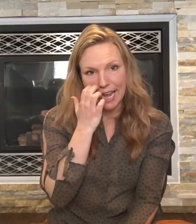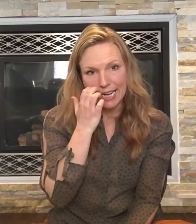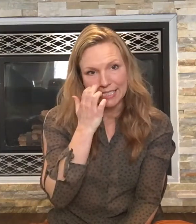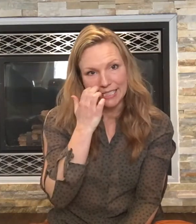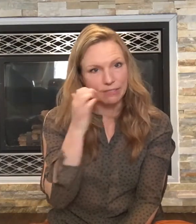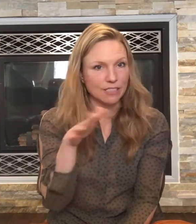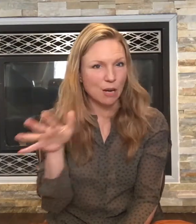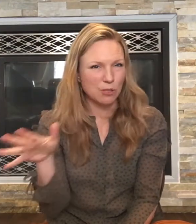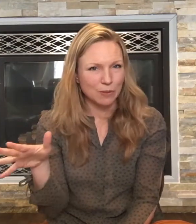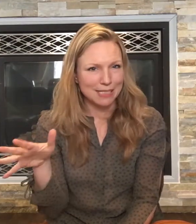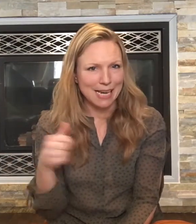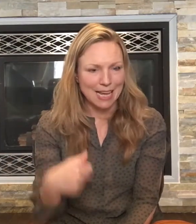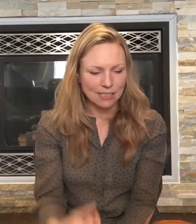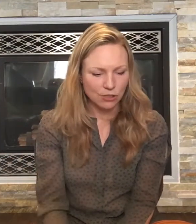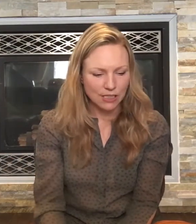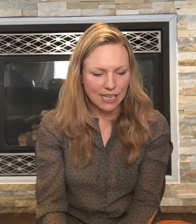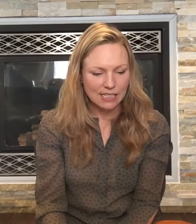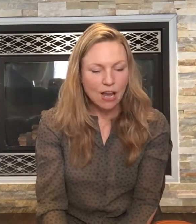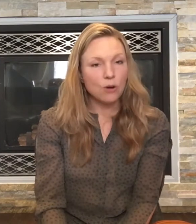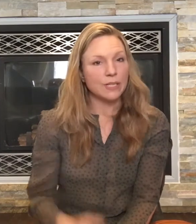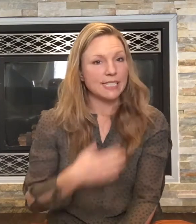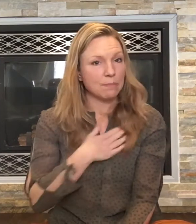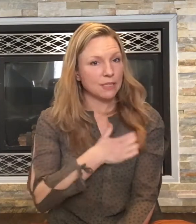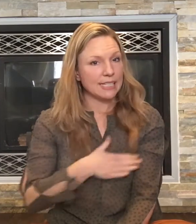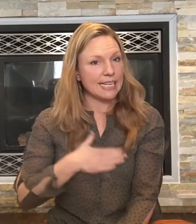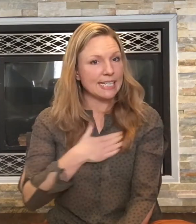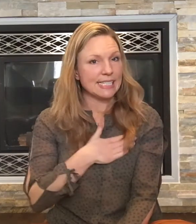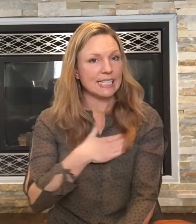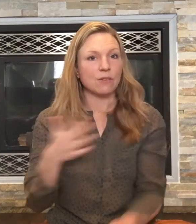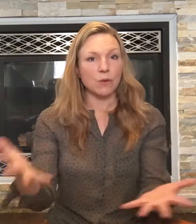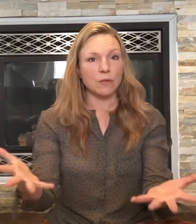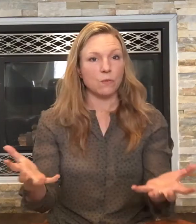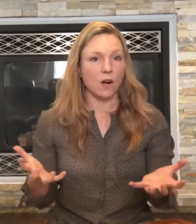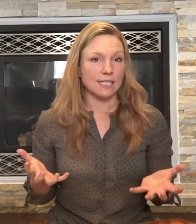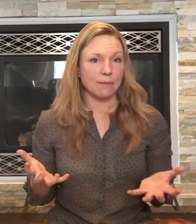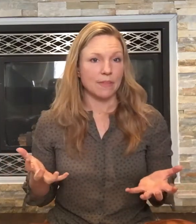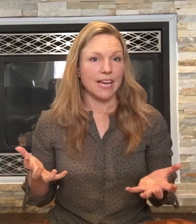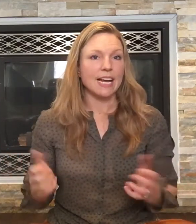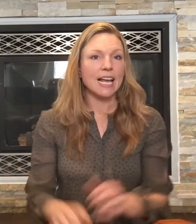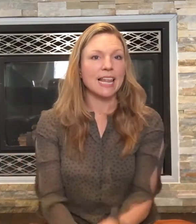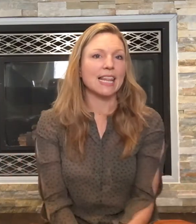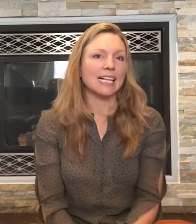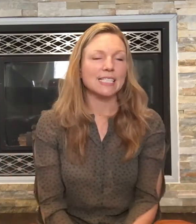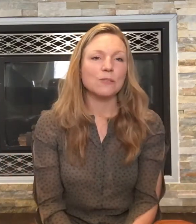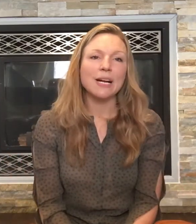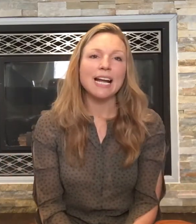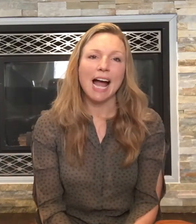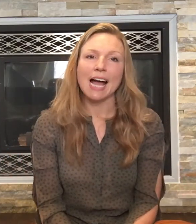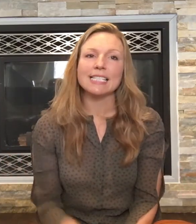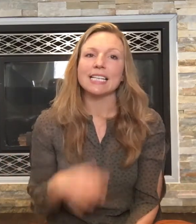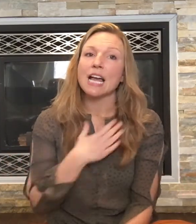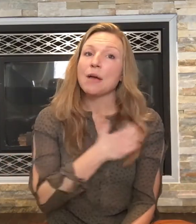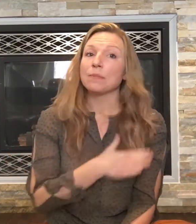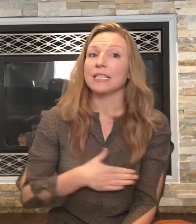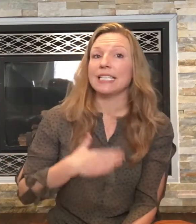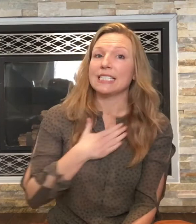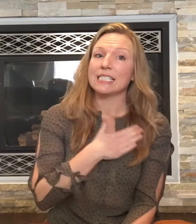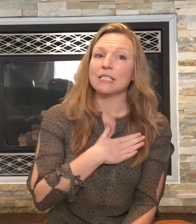highlights different times you would say that. So she says, we say please when we want something. That's the way to ask. Please is the